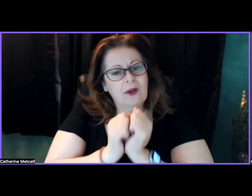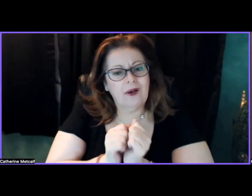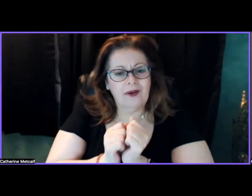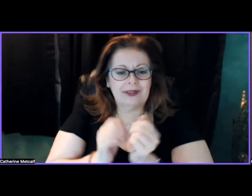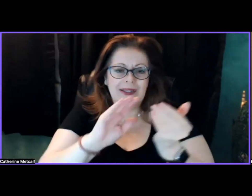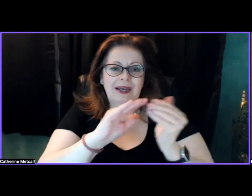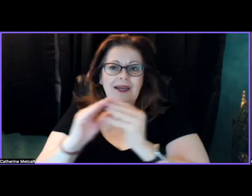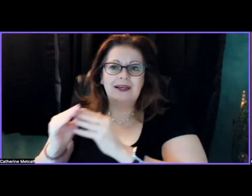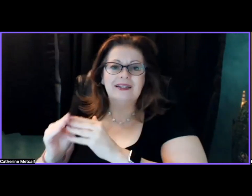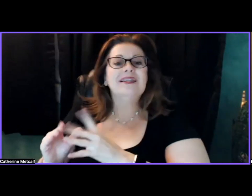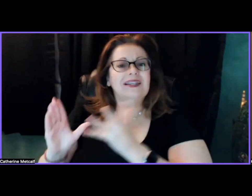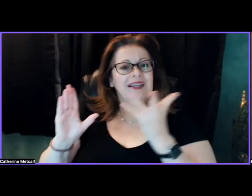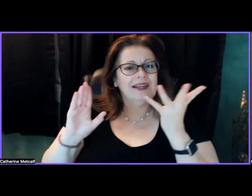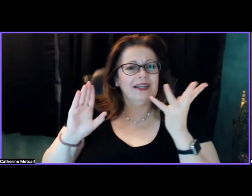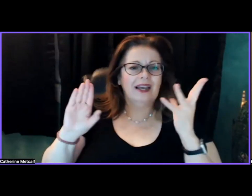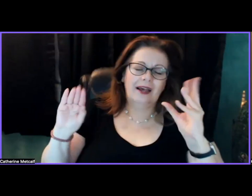of us.